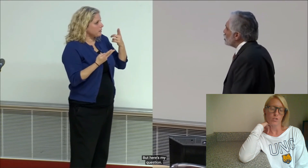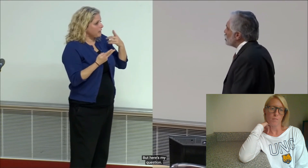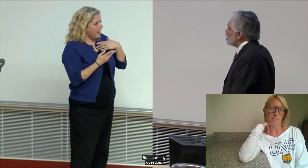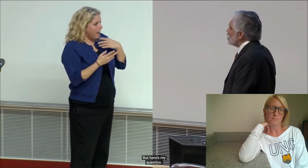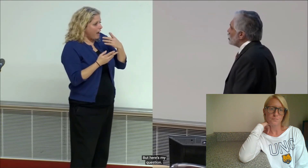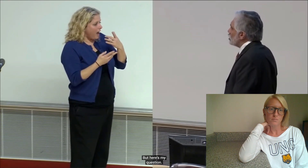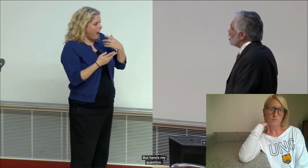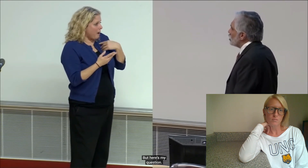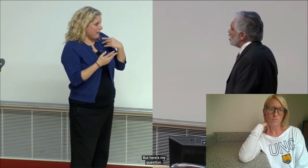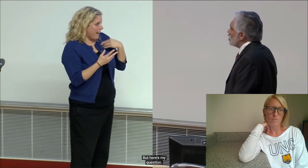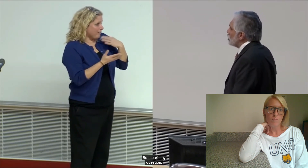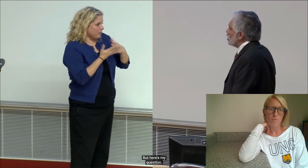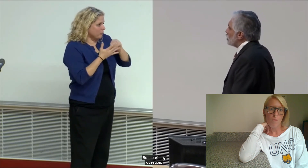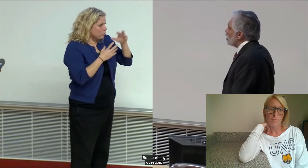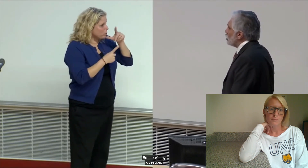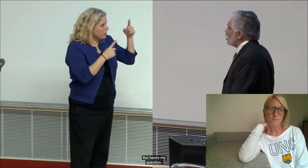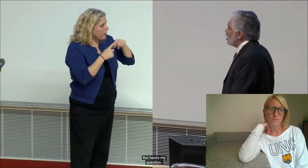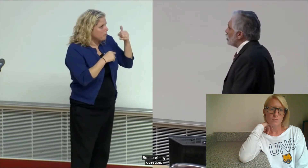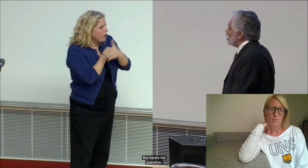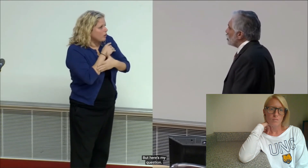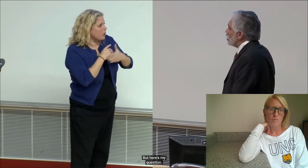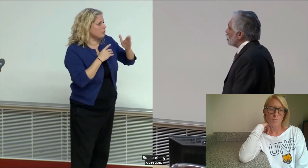question.